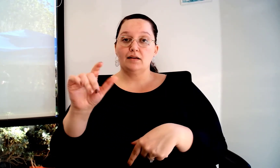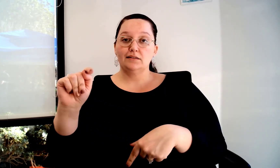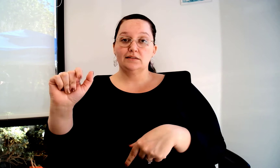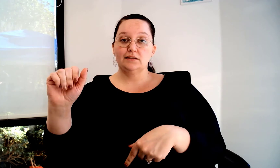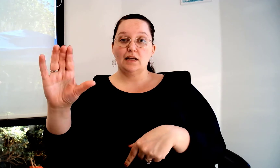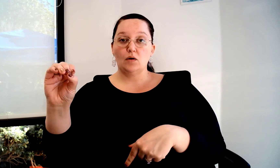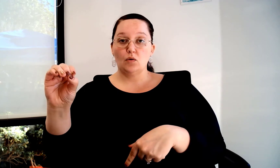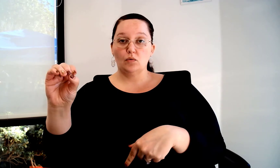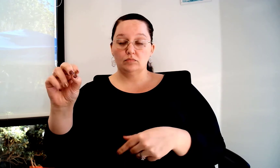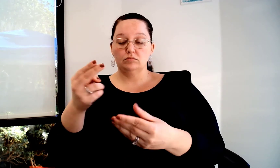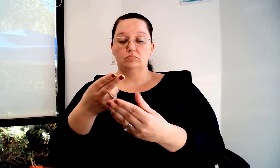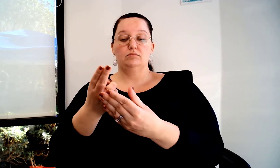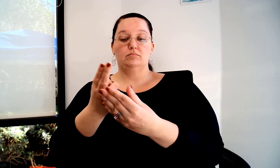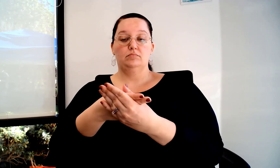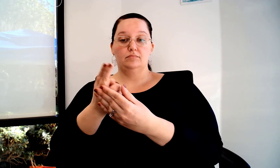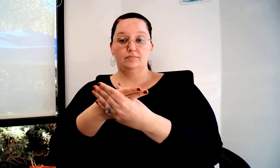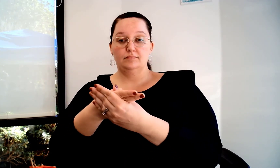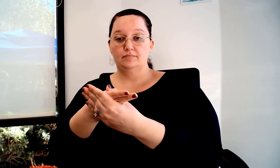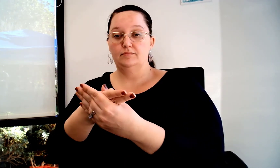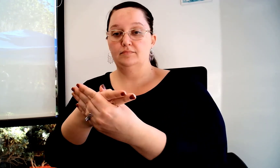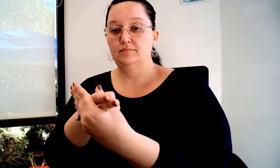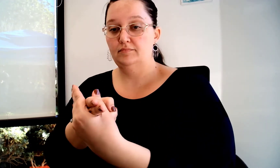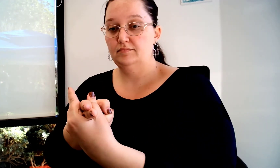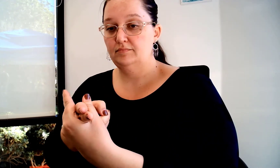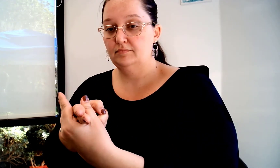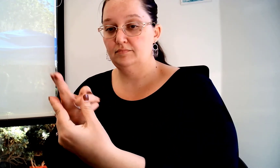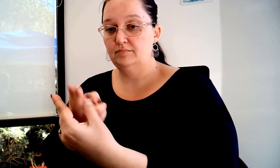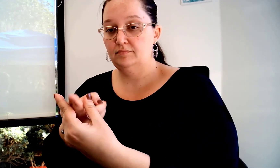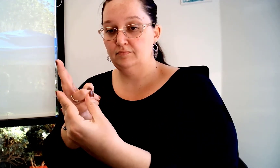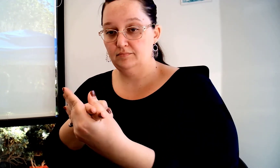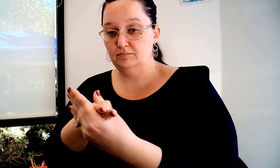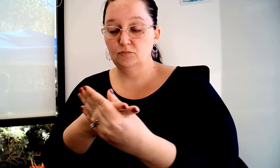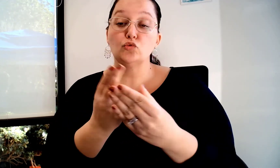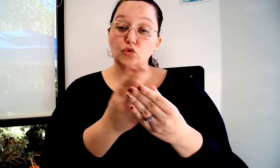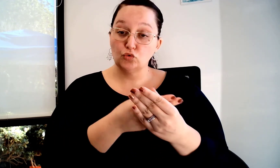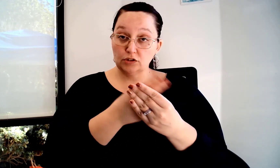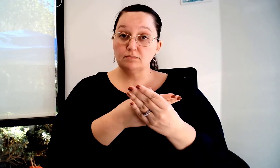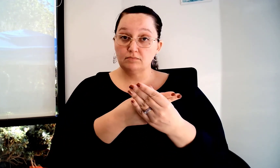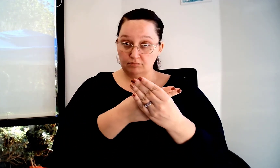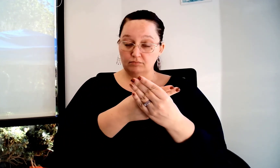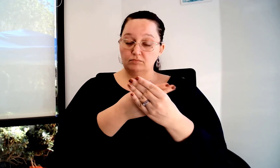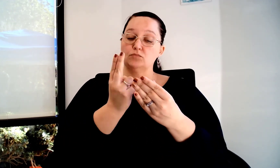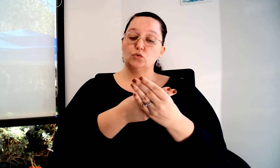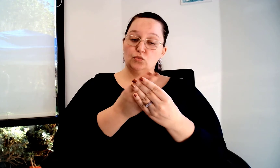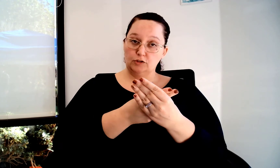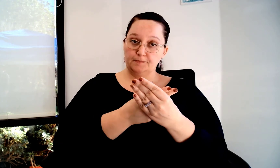You can sign it like taco, sushi, but with a U, sushi.